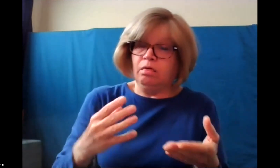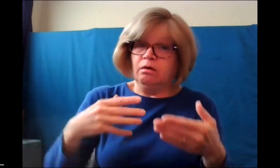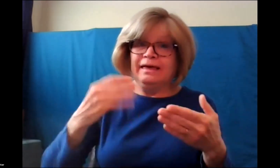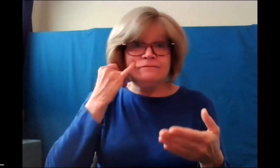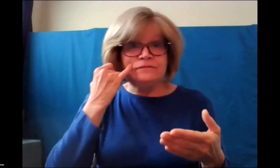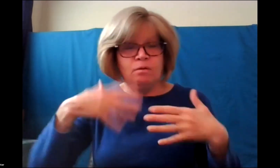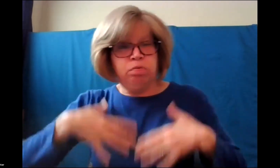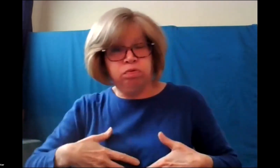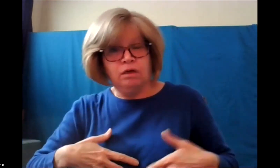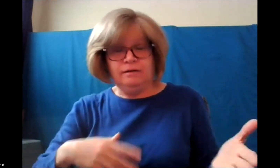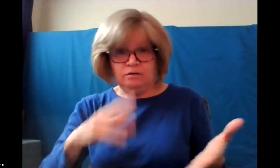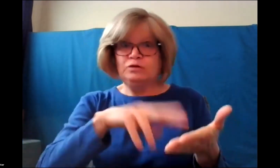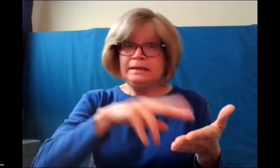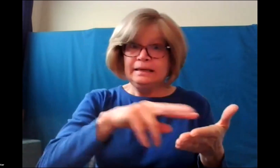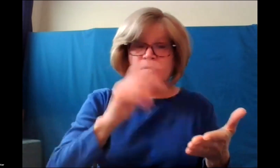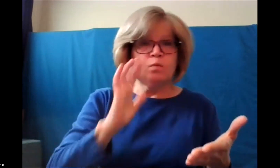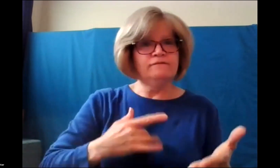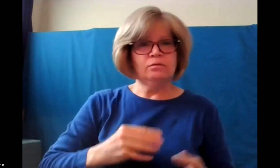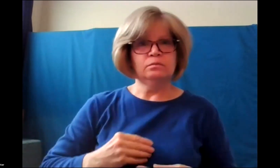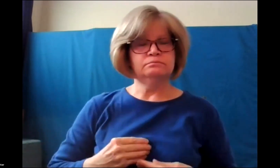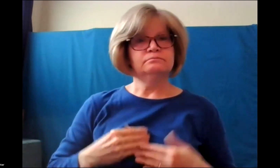our malaise most days.